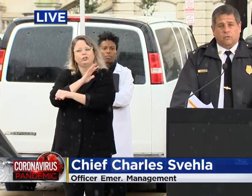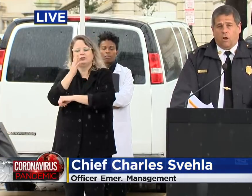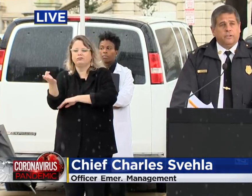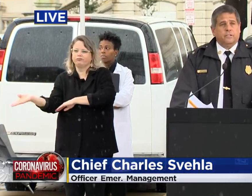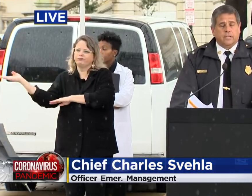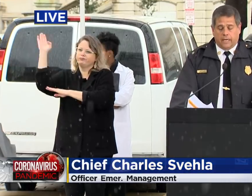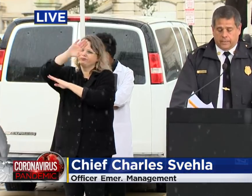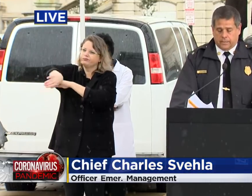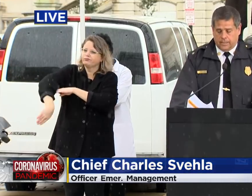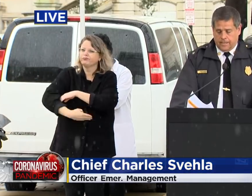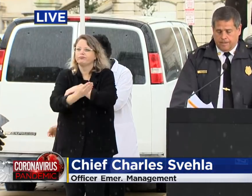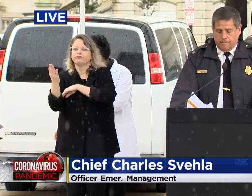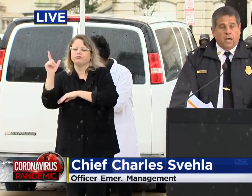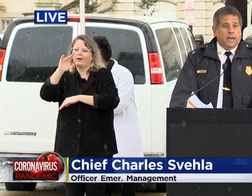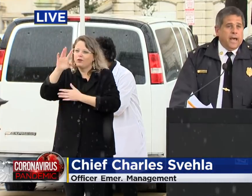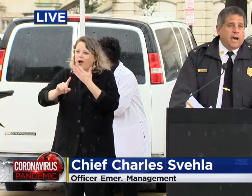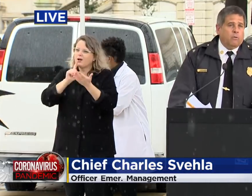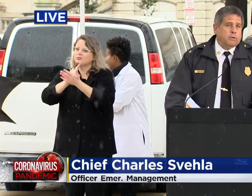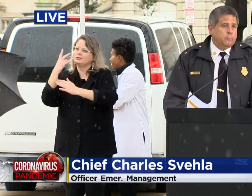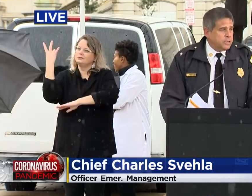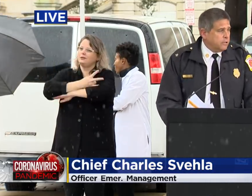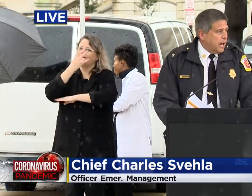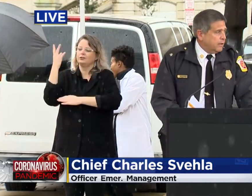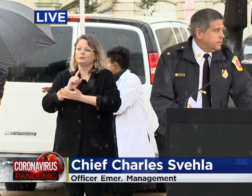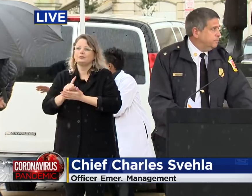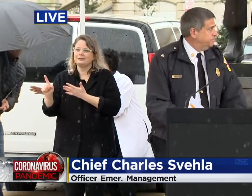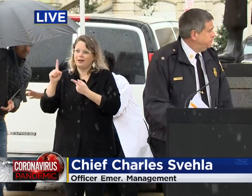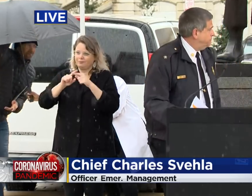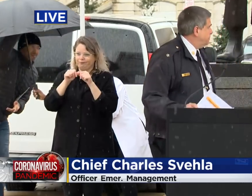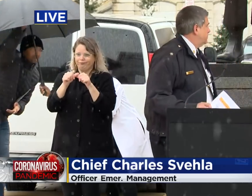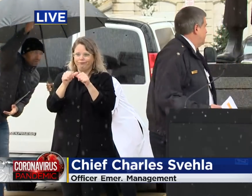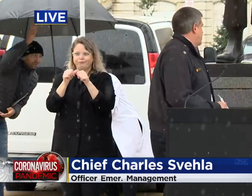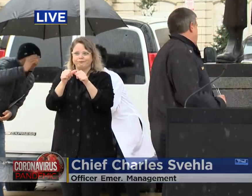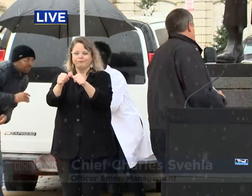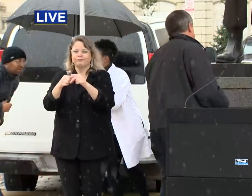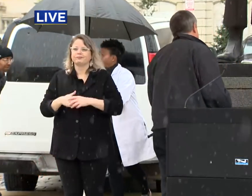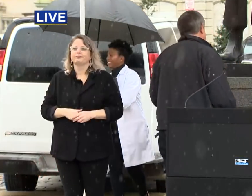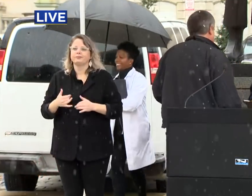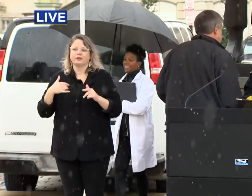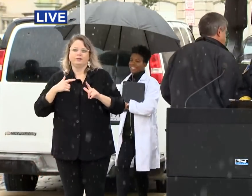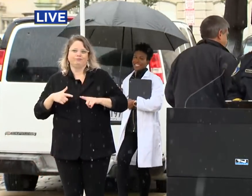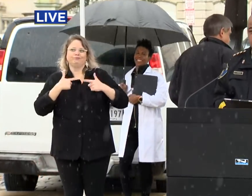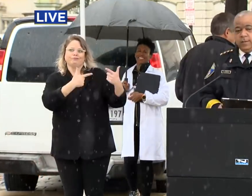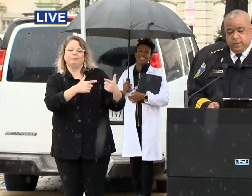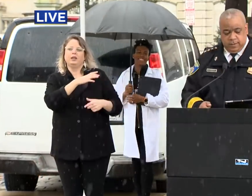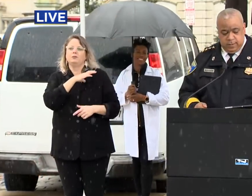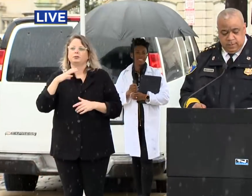24/7 as long as it takes. And now, Commissioner Harrison.